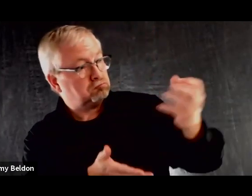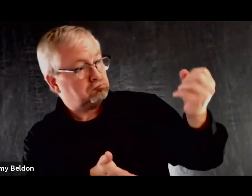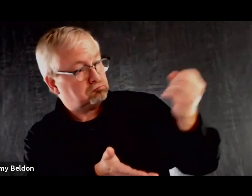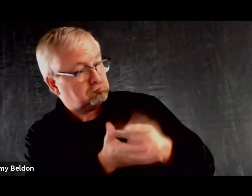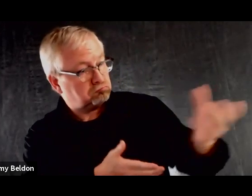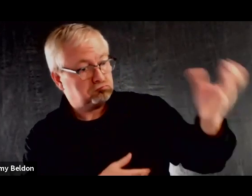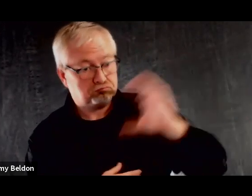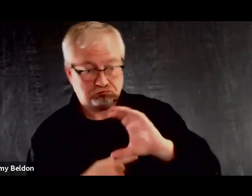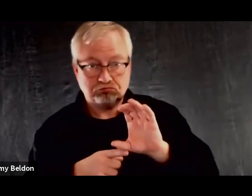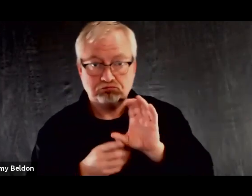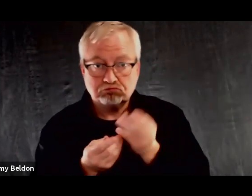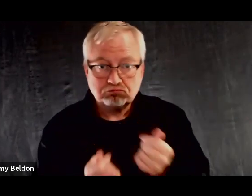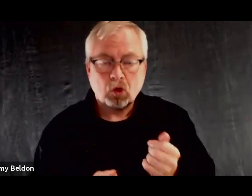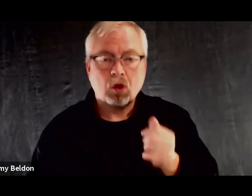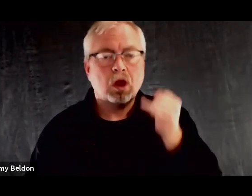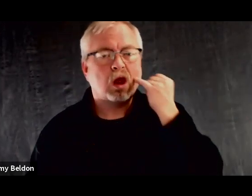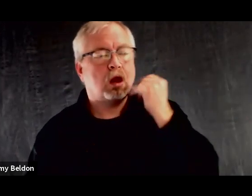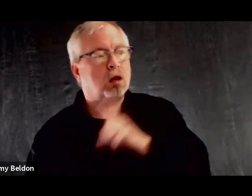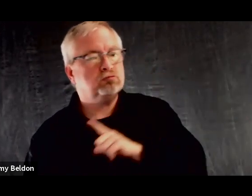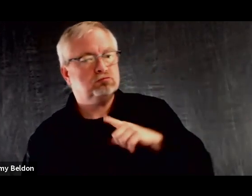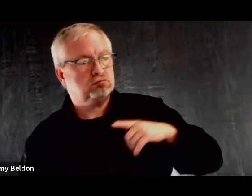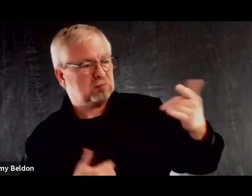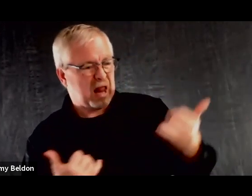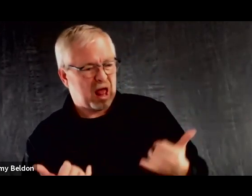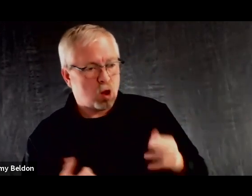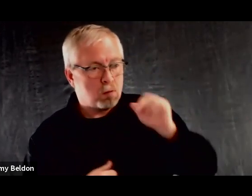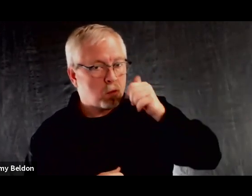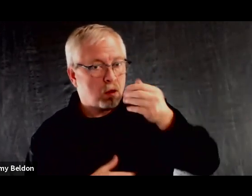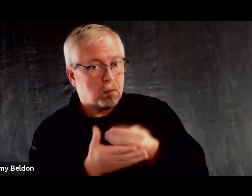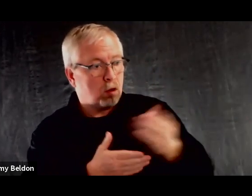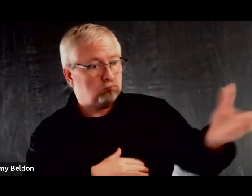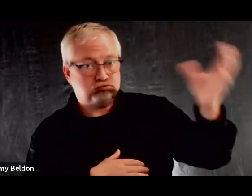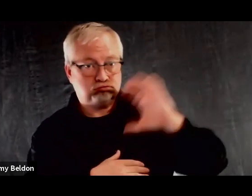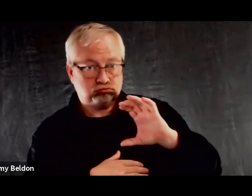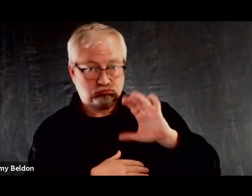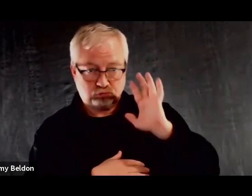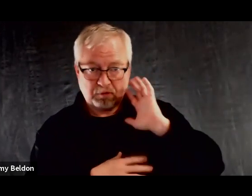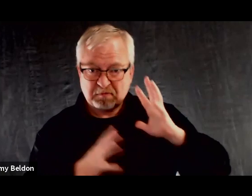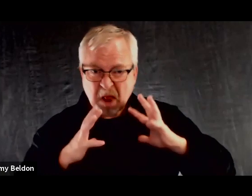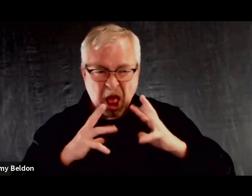tomorrow. What's your understanding of how quickly that process could be ramped up?